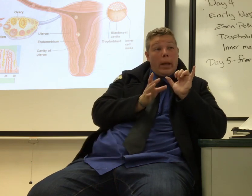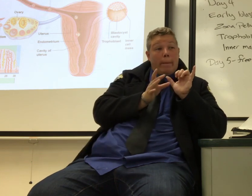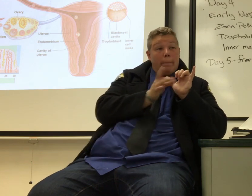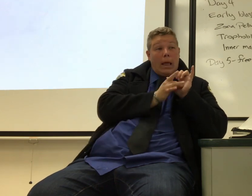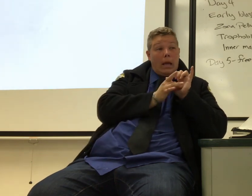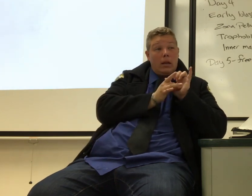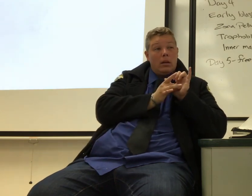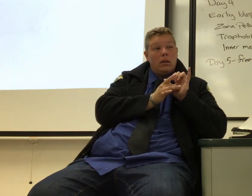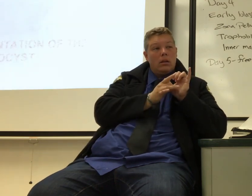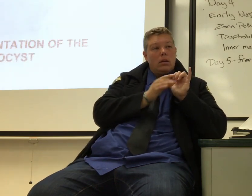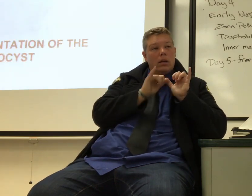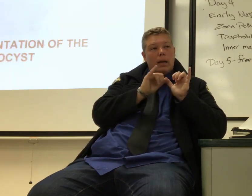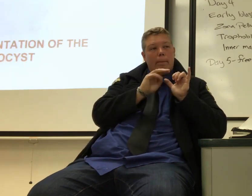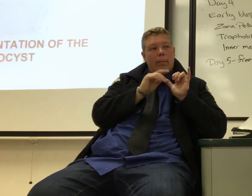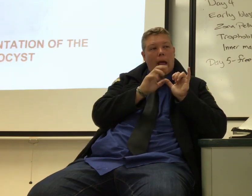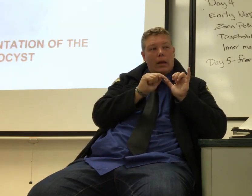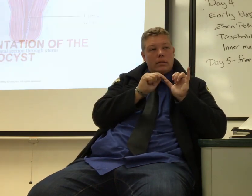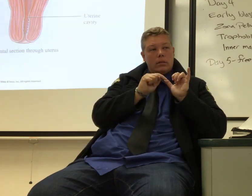to the wall.